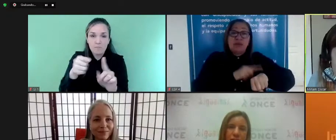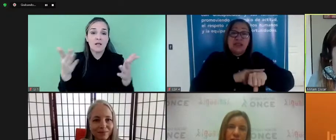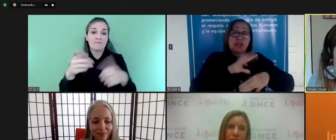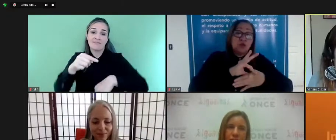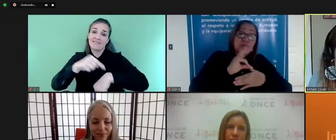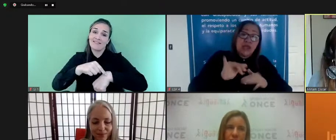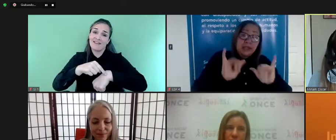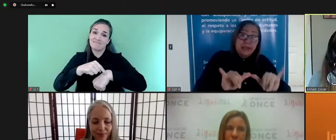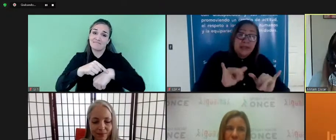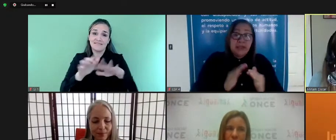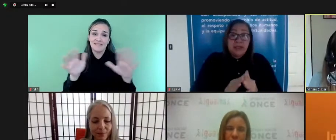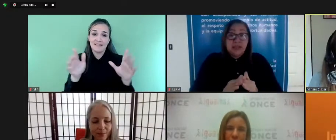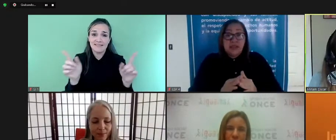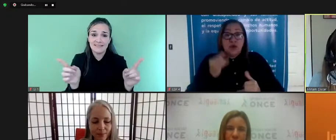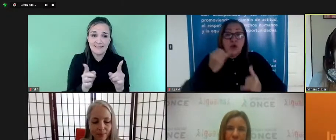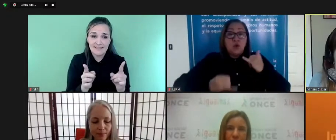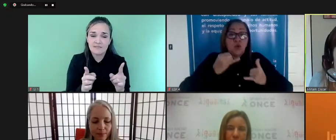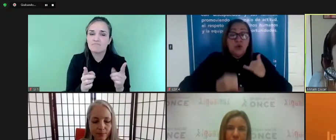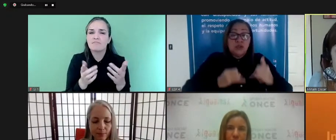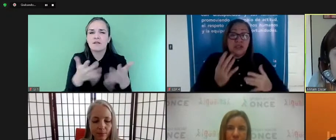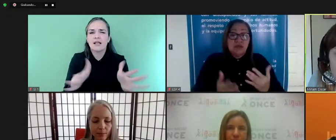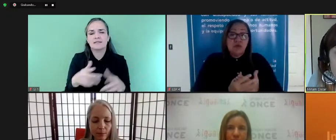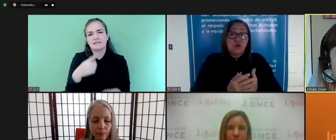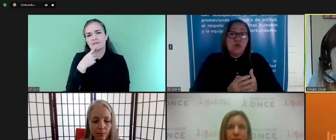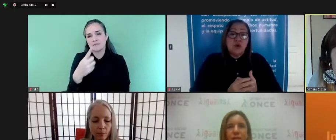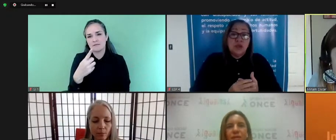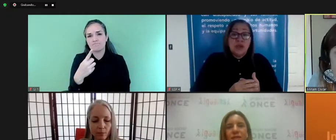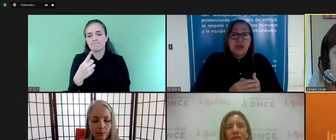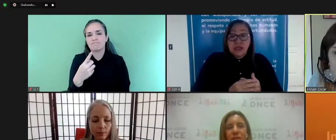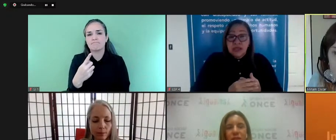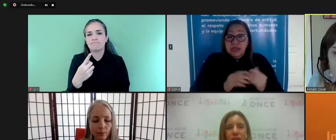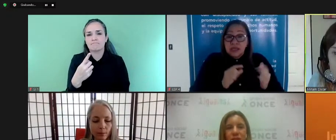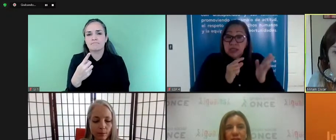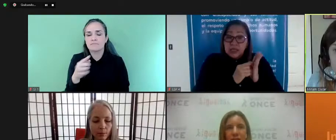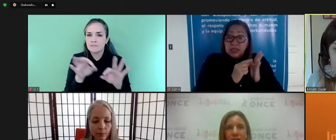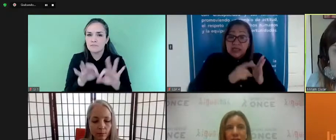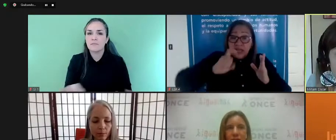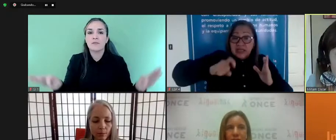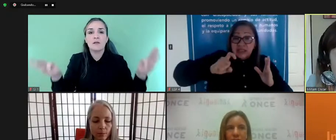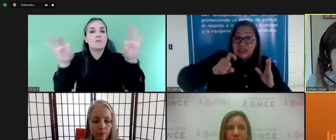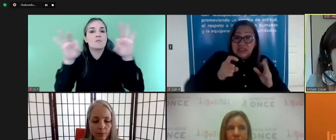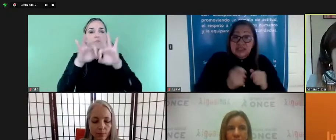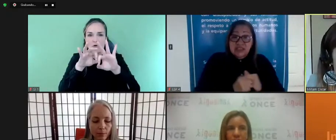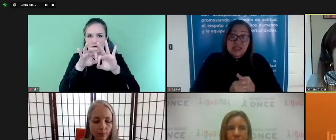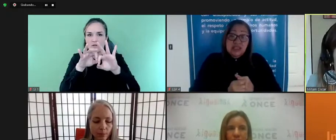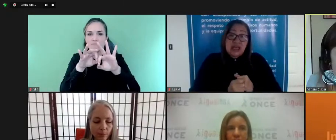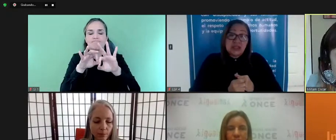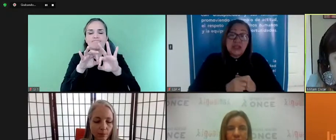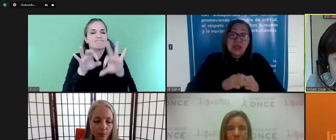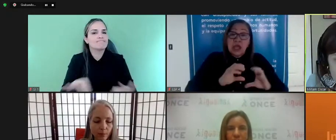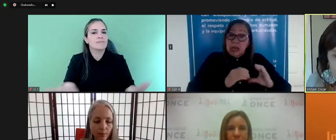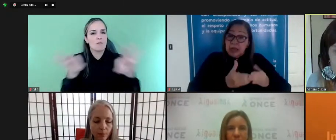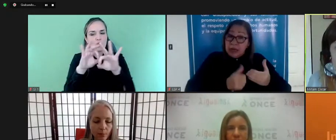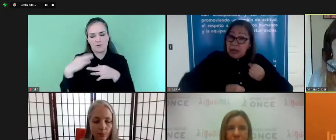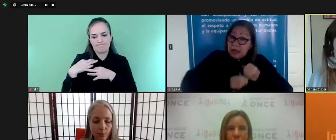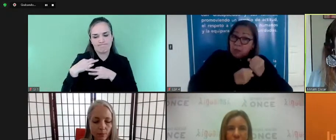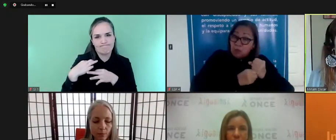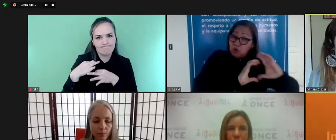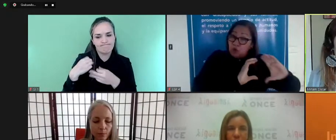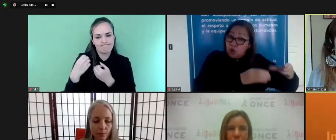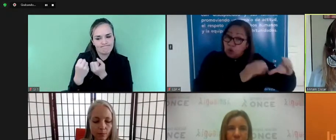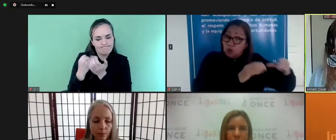now due to time constraints i will stop here and i would just want to talk about the necessity of